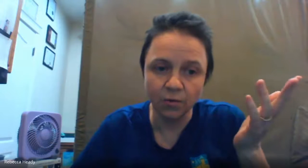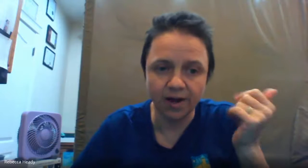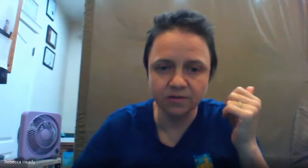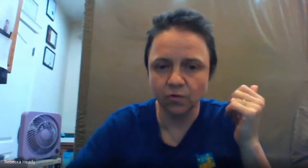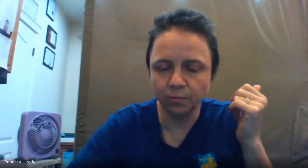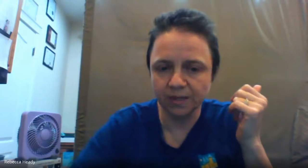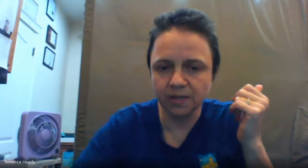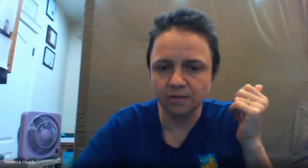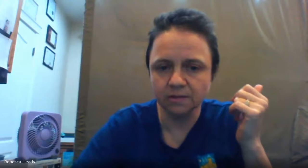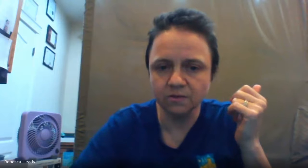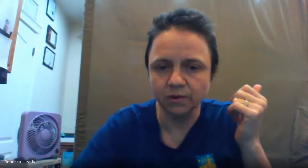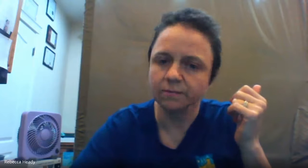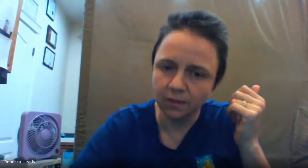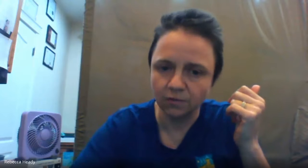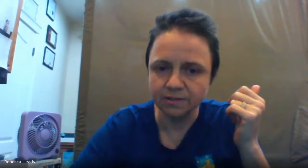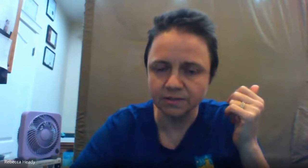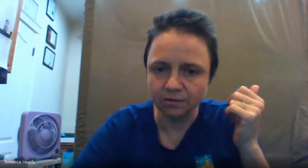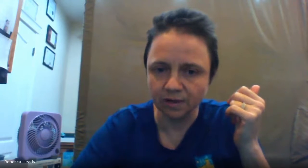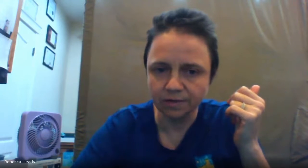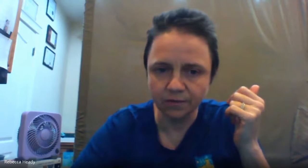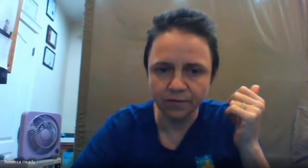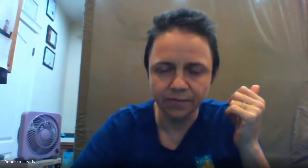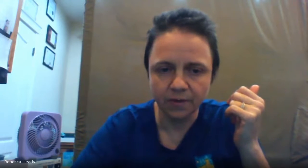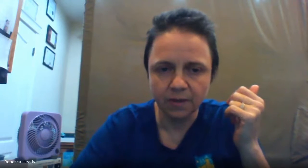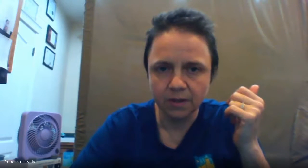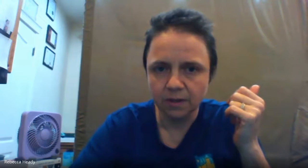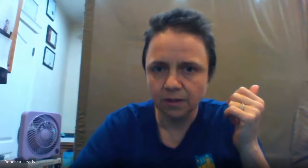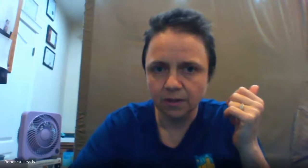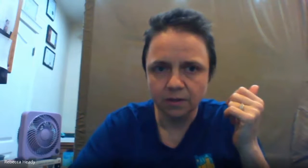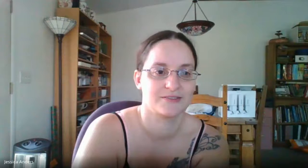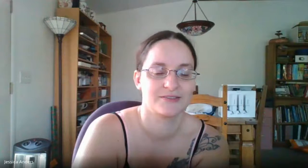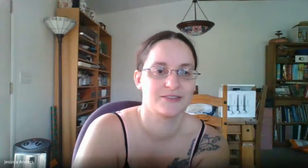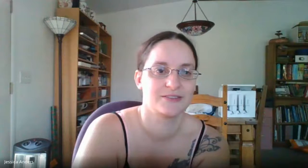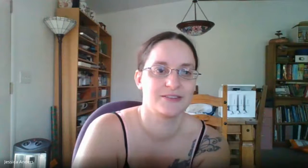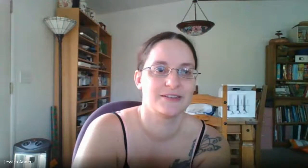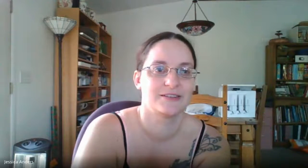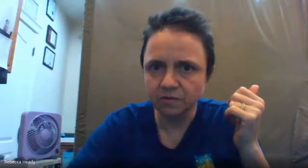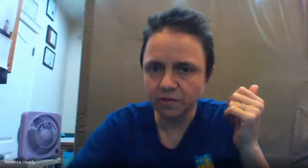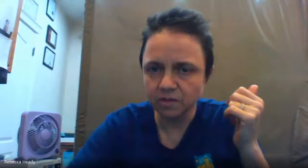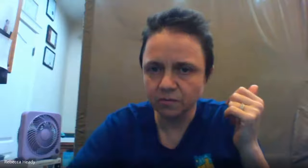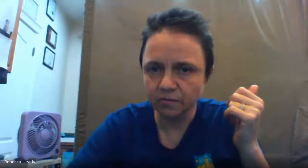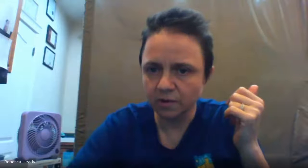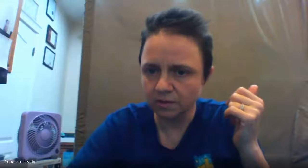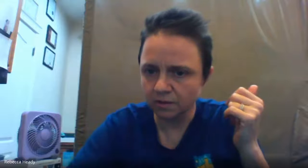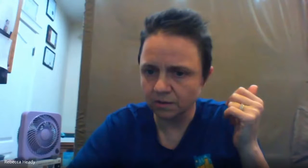in high school, but he's doing distance learning. So yeah, not too much of an adjustment for us either.